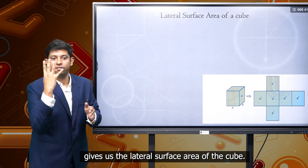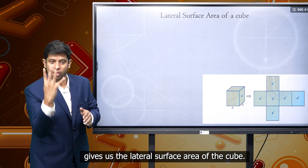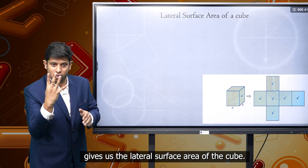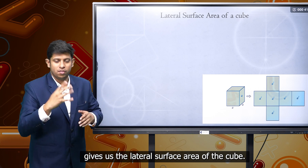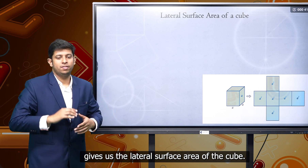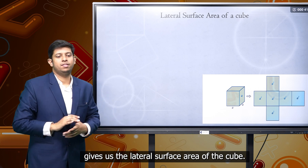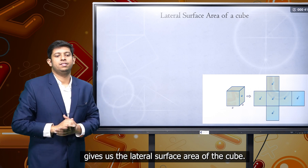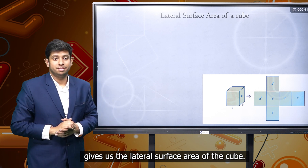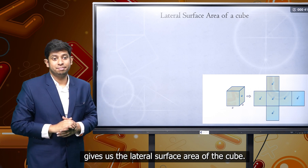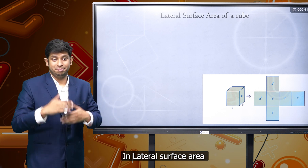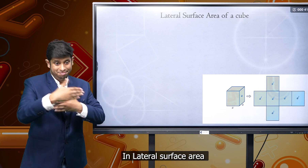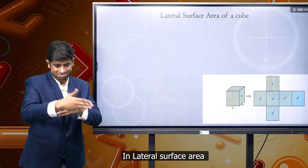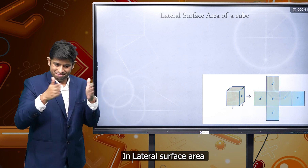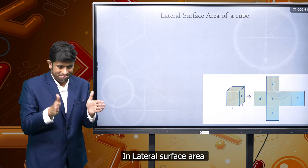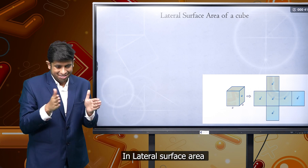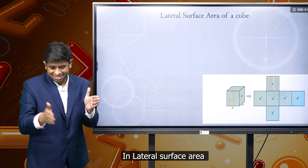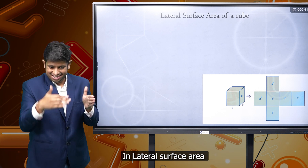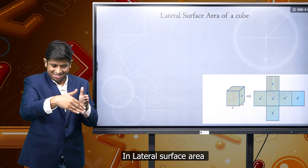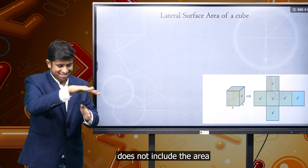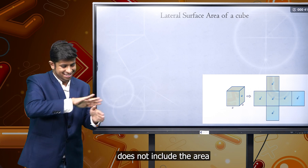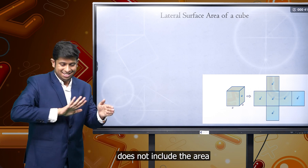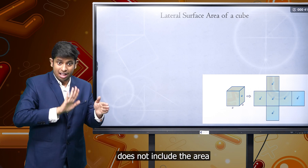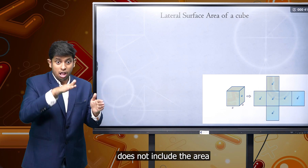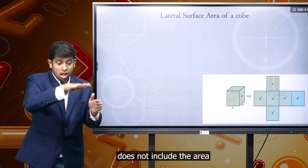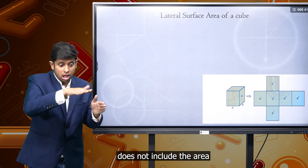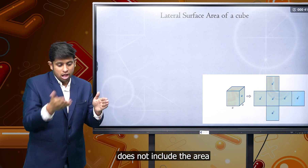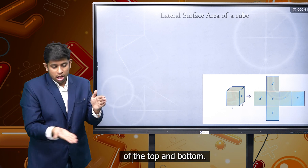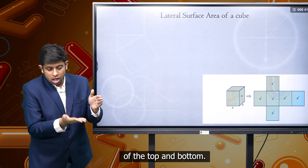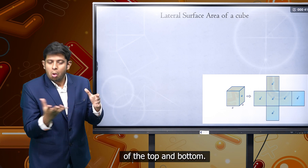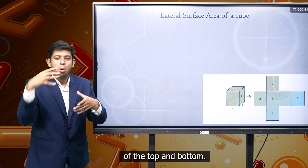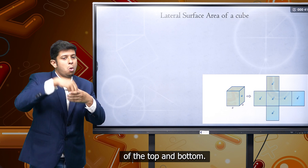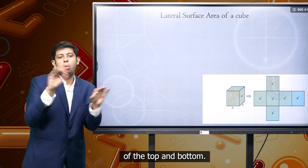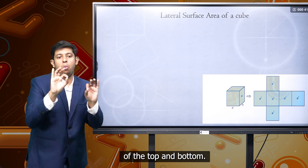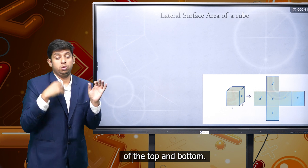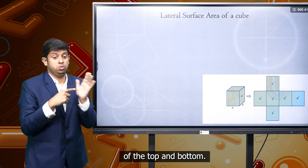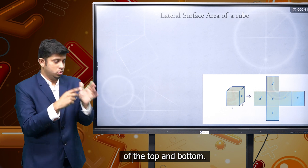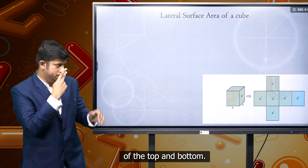cube. In lateral surface area does not include the area of the top and bottom.